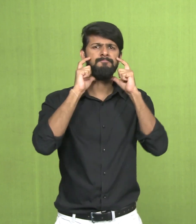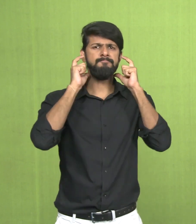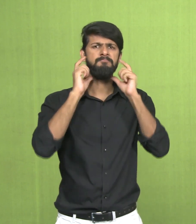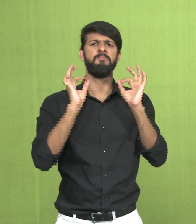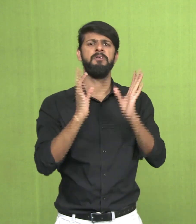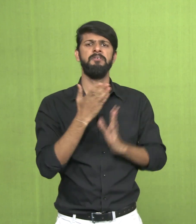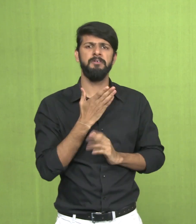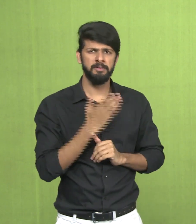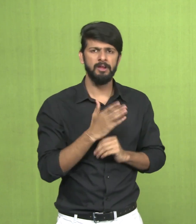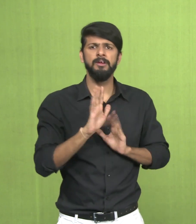trimmed,